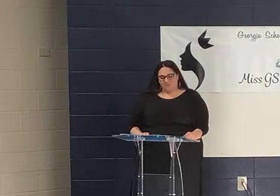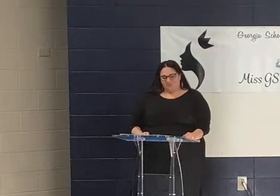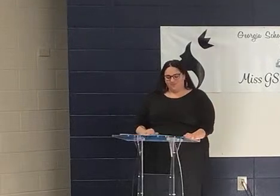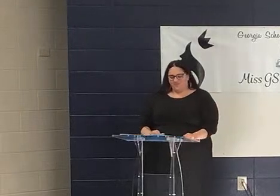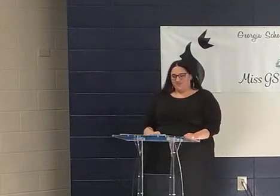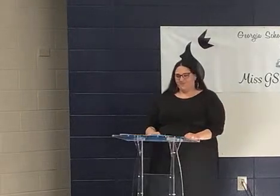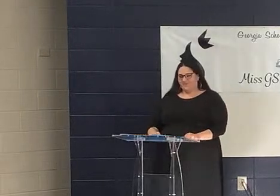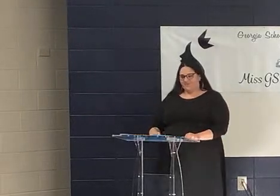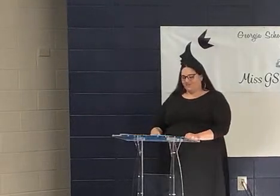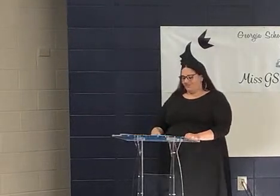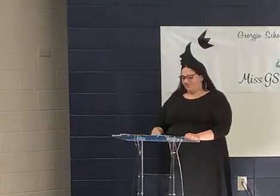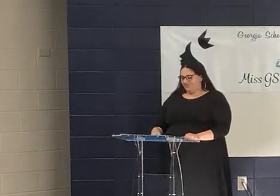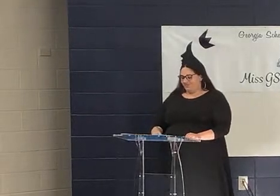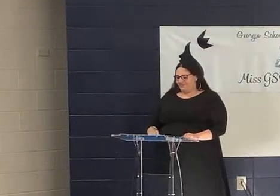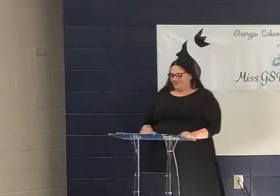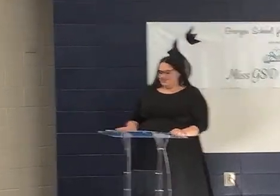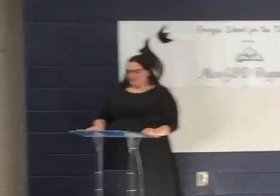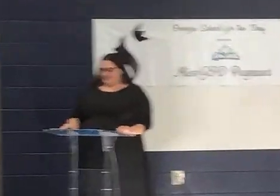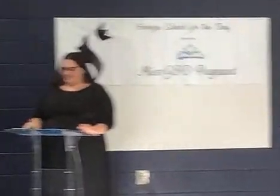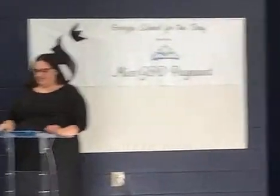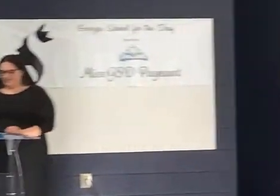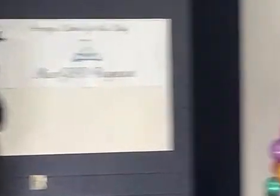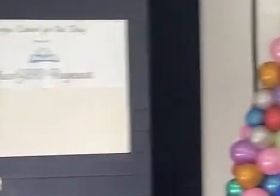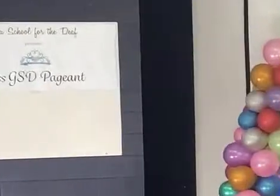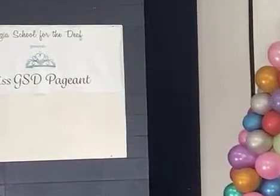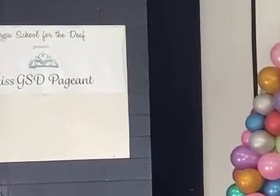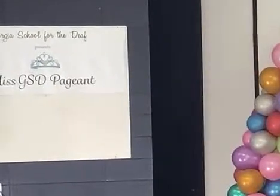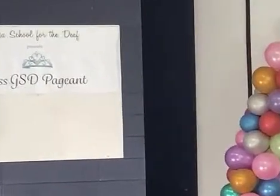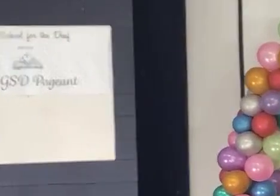If you would present your stage belt, thank you.